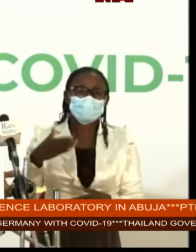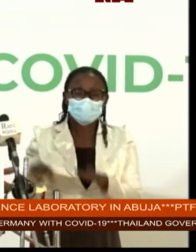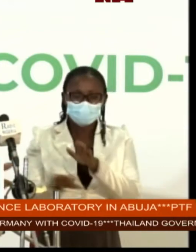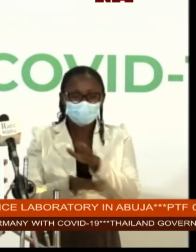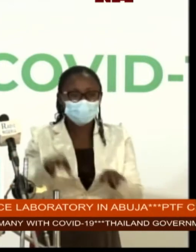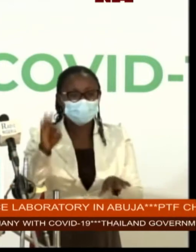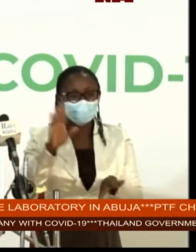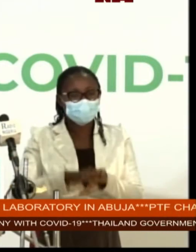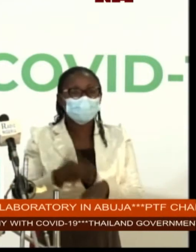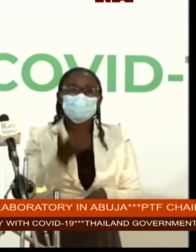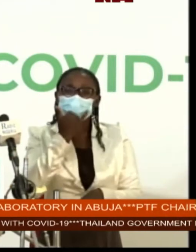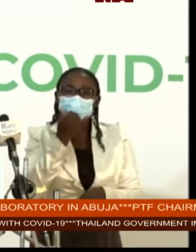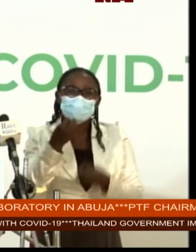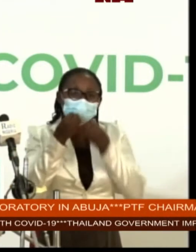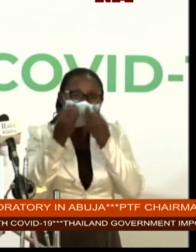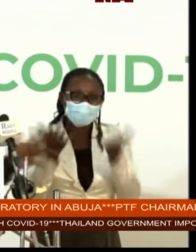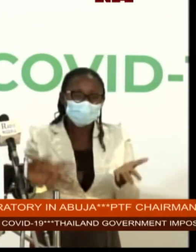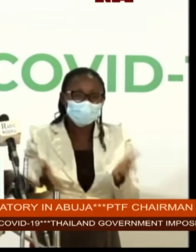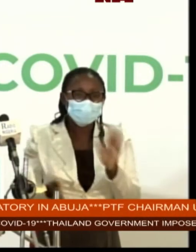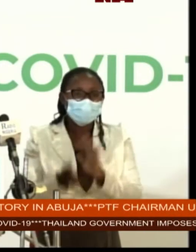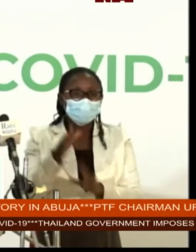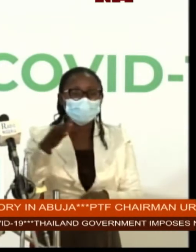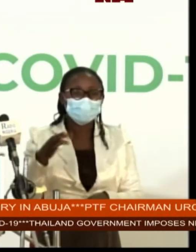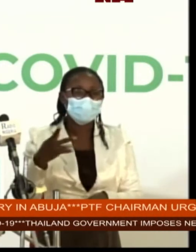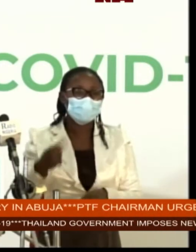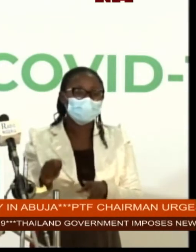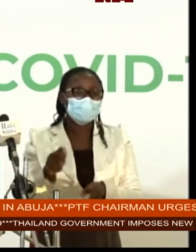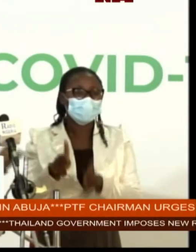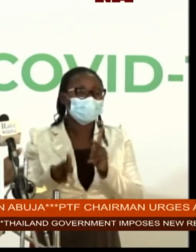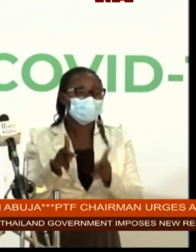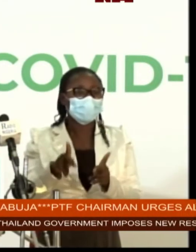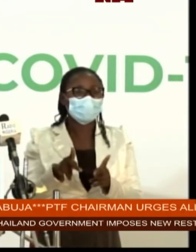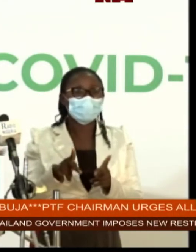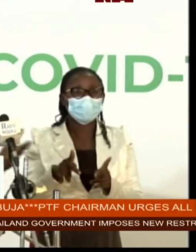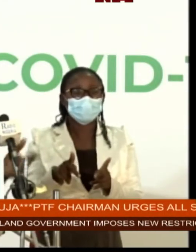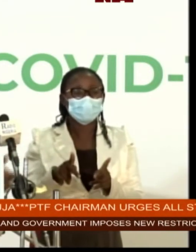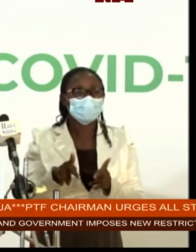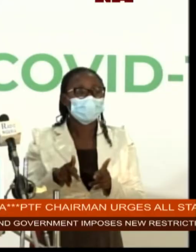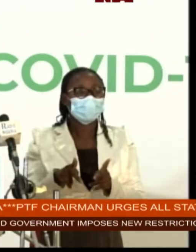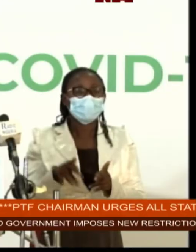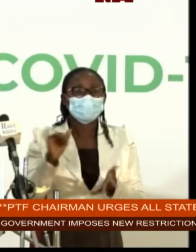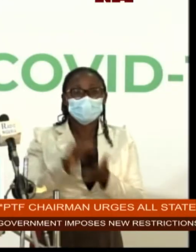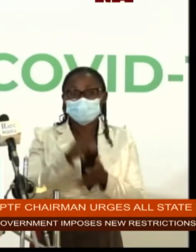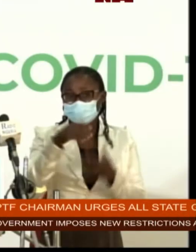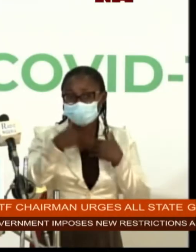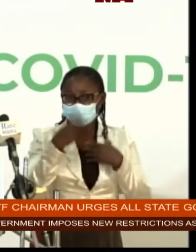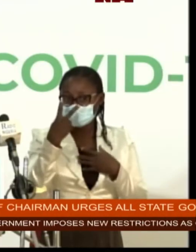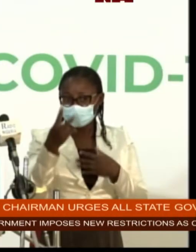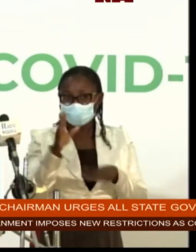on misinformation. Most of the viral videos that you have seen all over